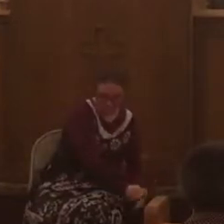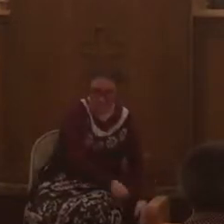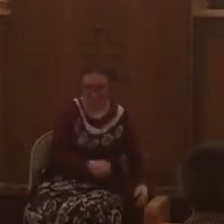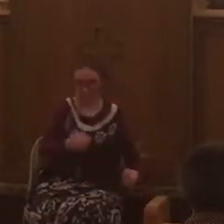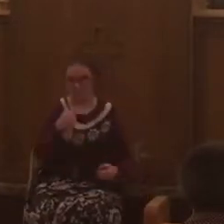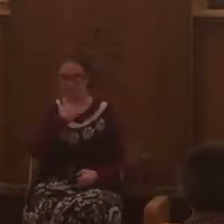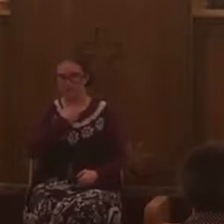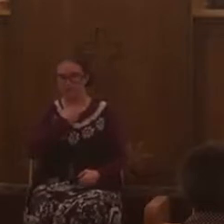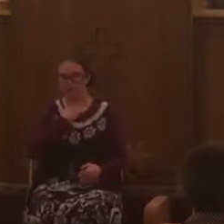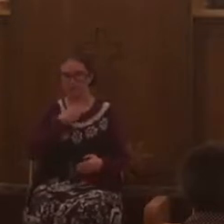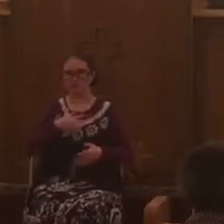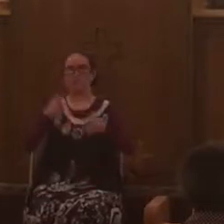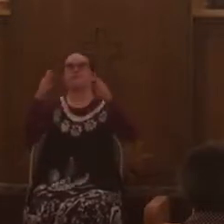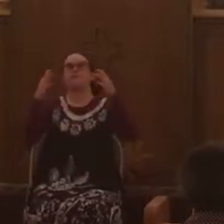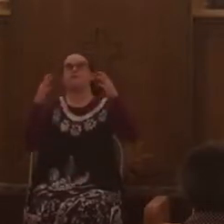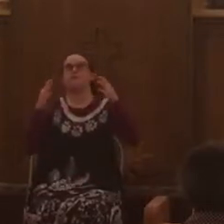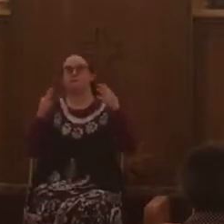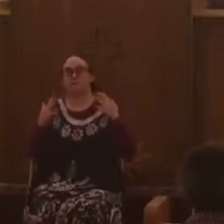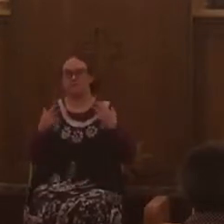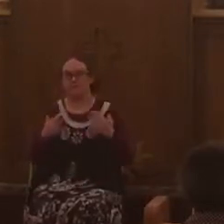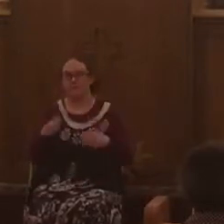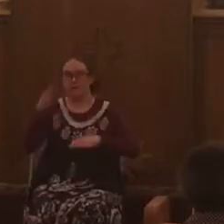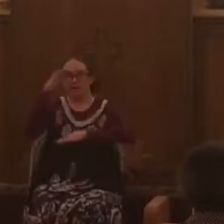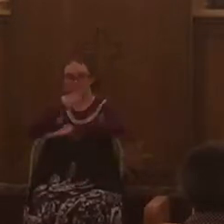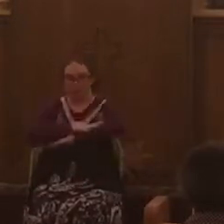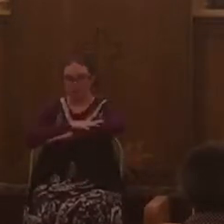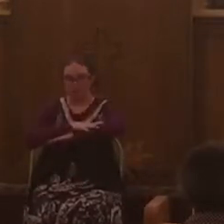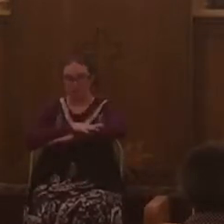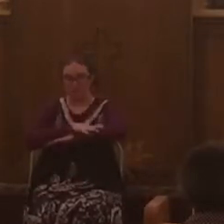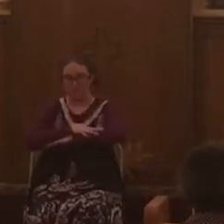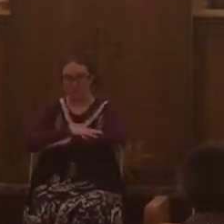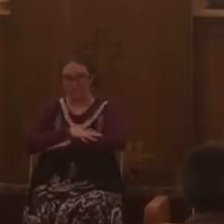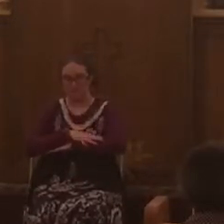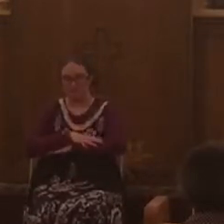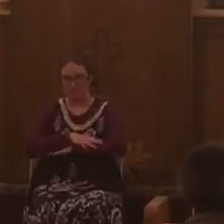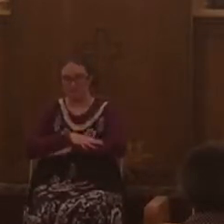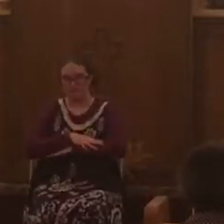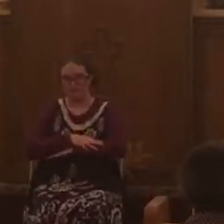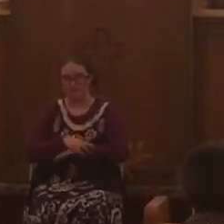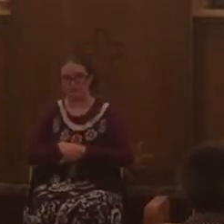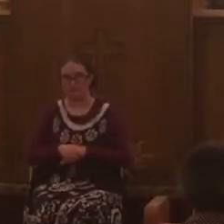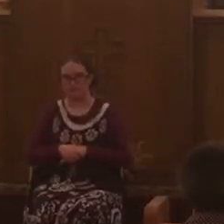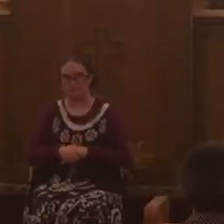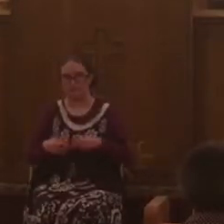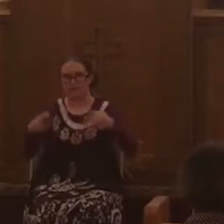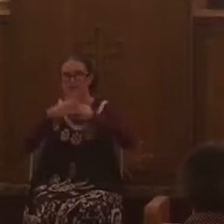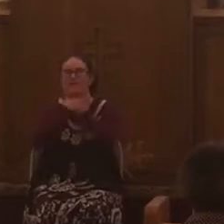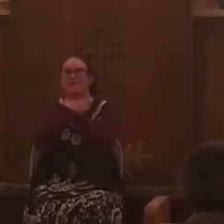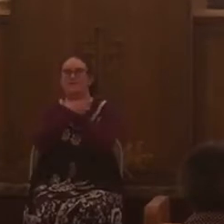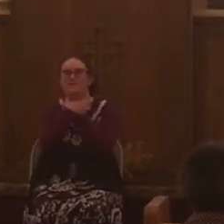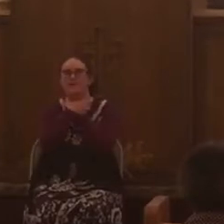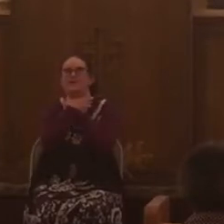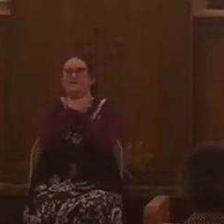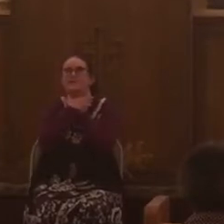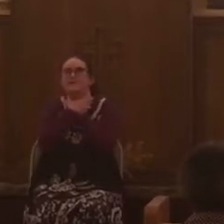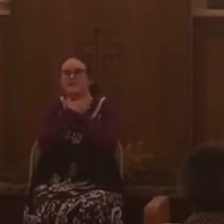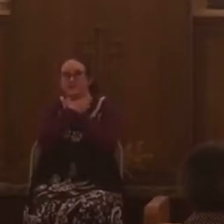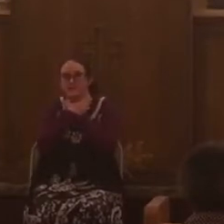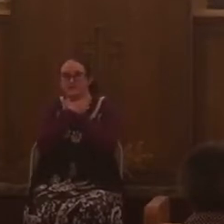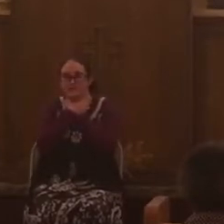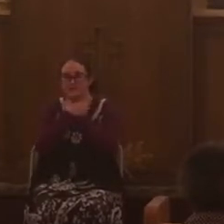with him. The next thing that happens is this kid, who is supposed to have